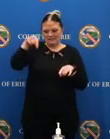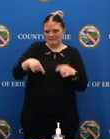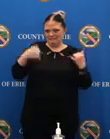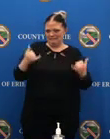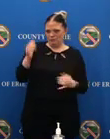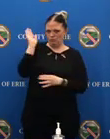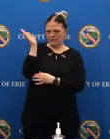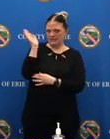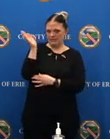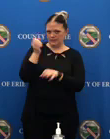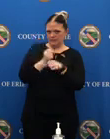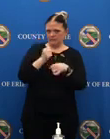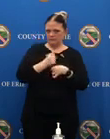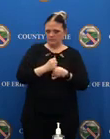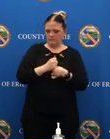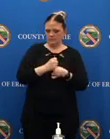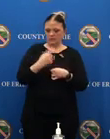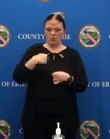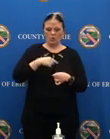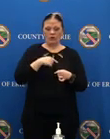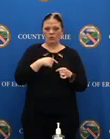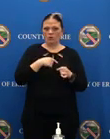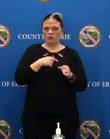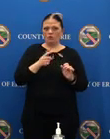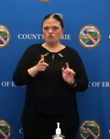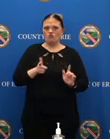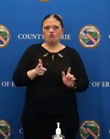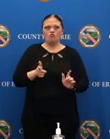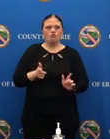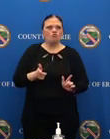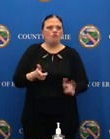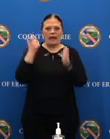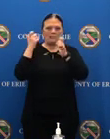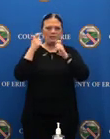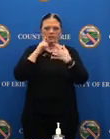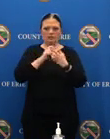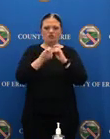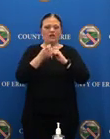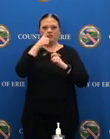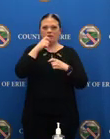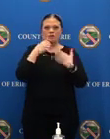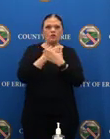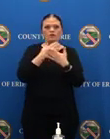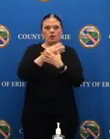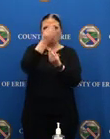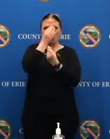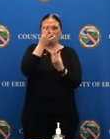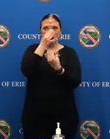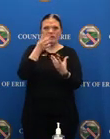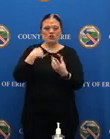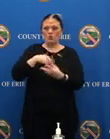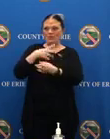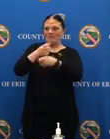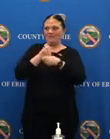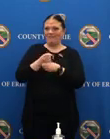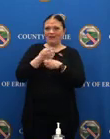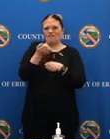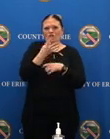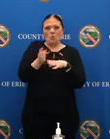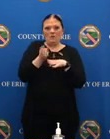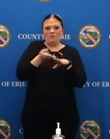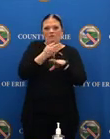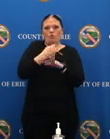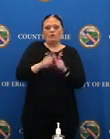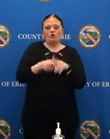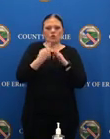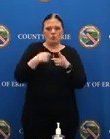and we were rapidly changing this based on some new information that was received just a few minutes before we started, so we were making